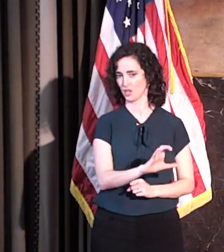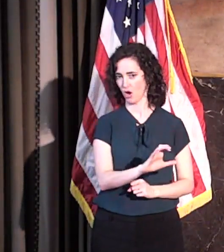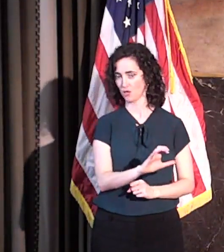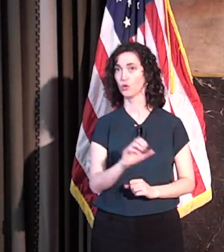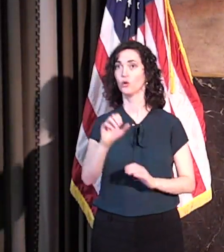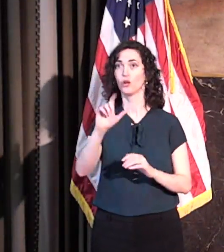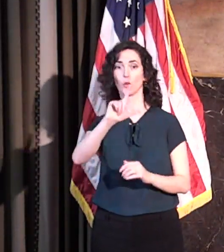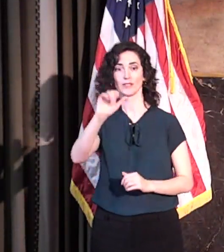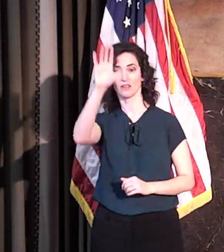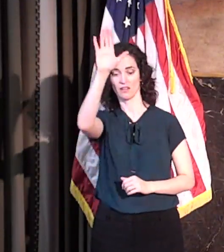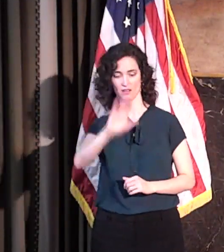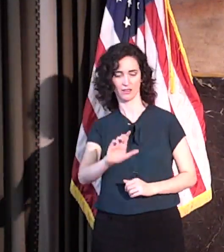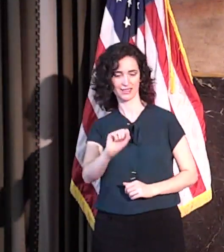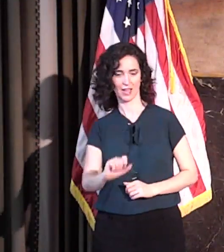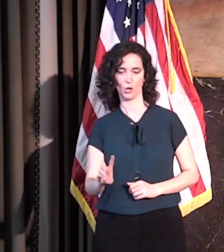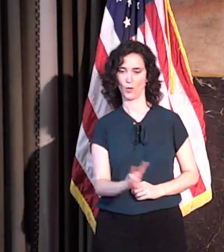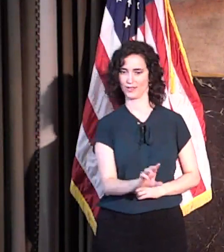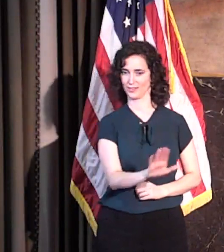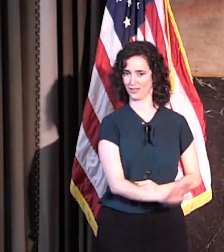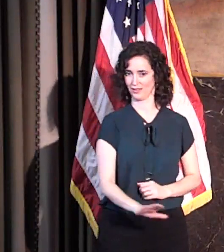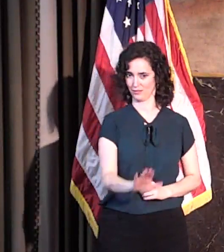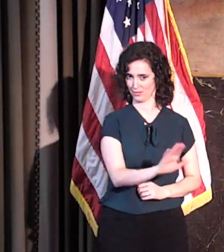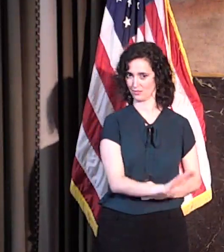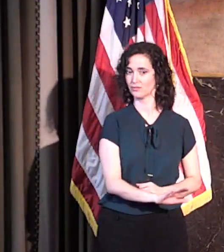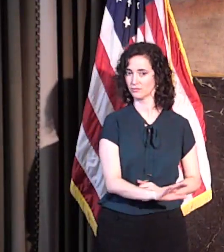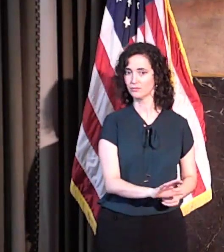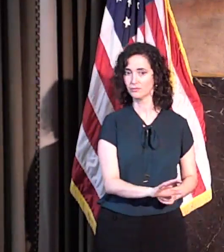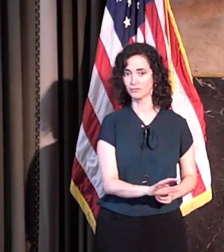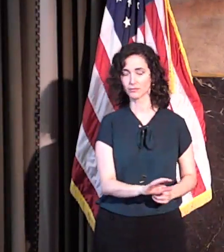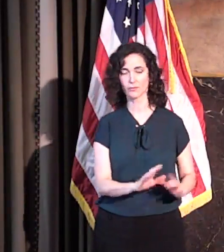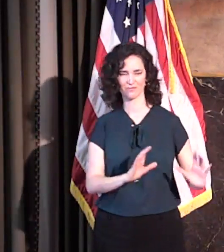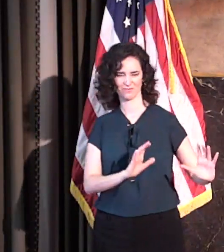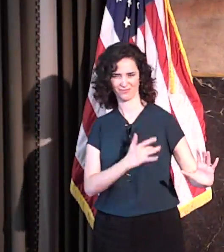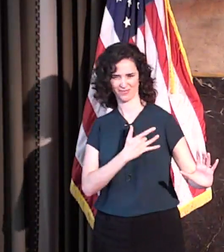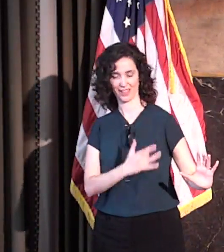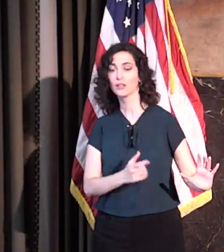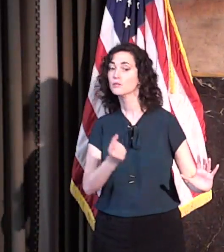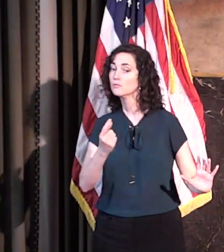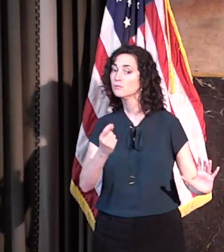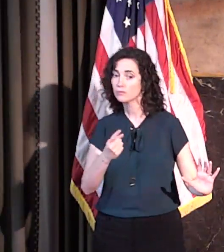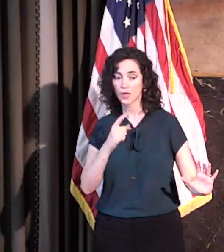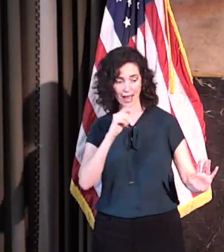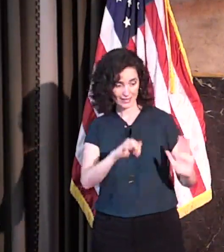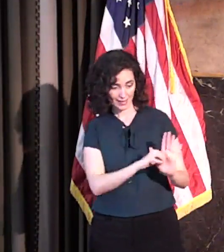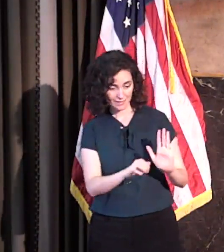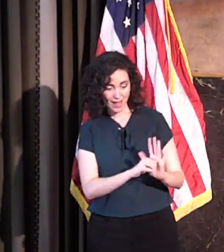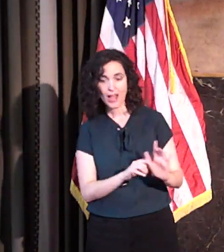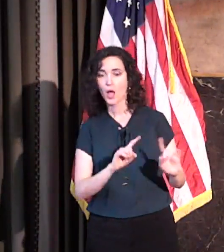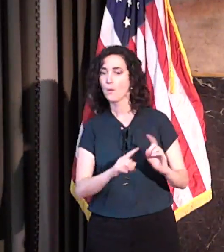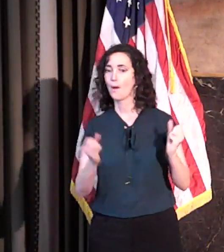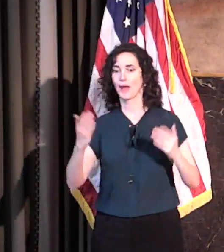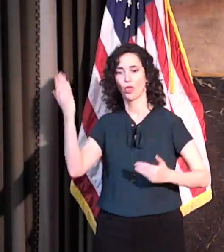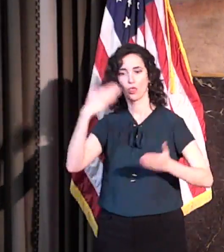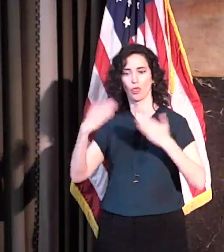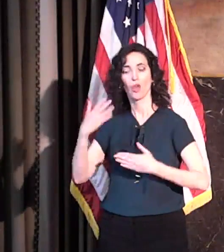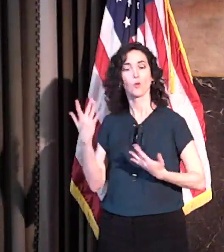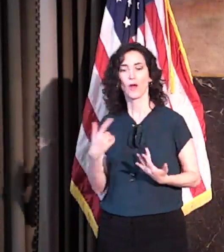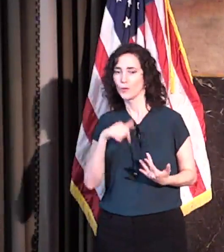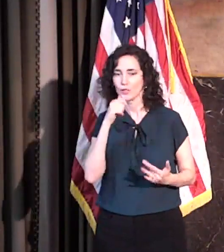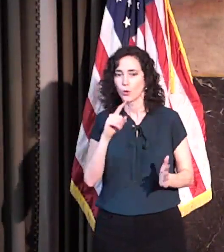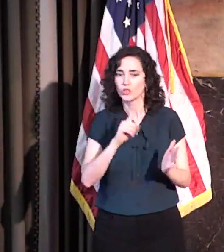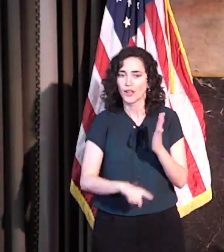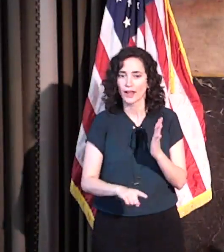the state, but they really are corner to corner in all the state. And again, it's a tip of the iceberg scenario where when you don't do a whole lot of genomic